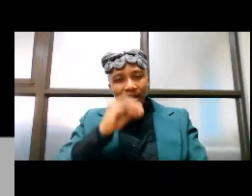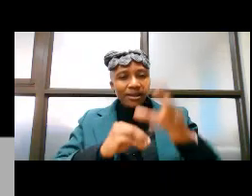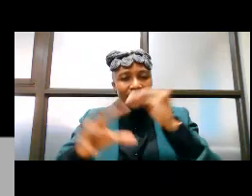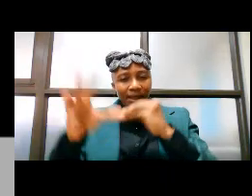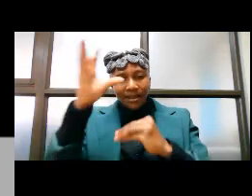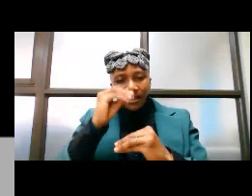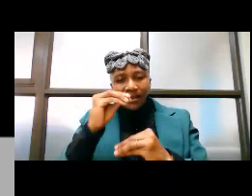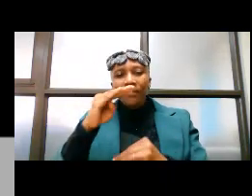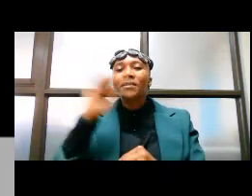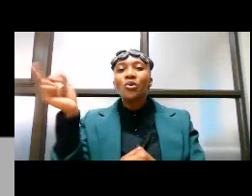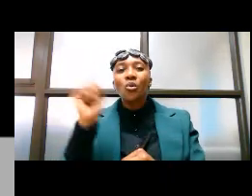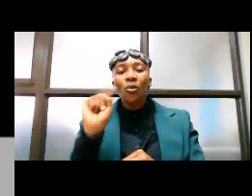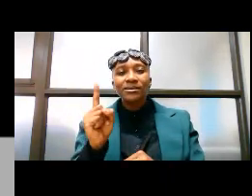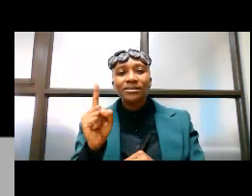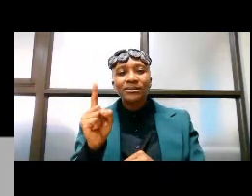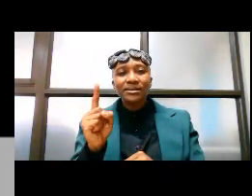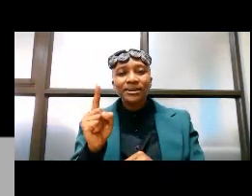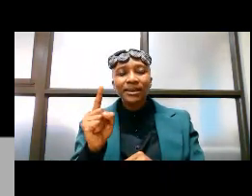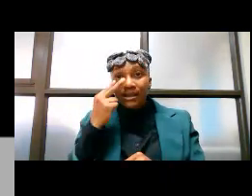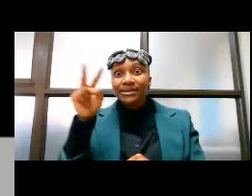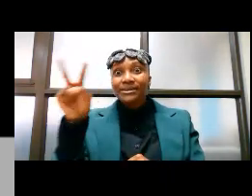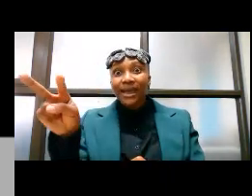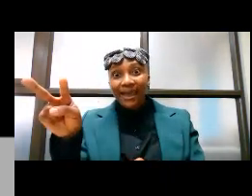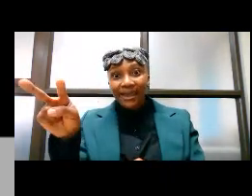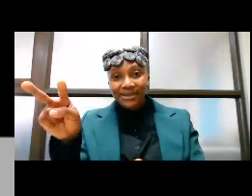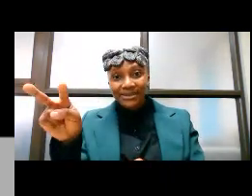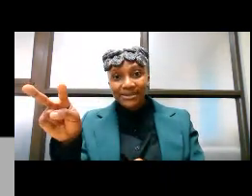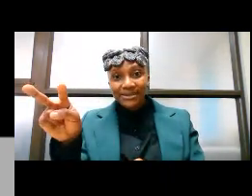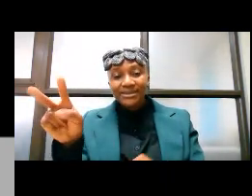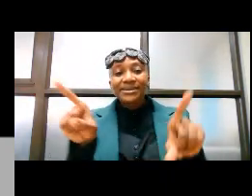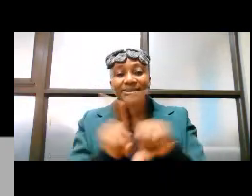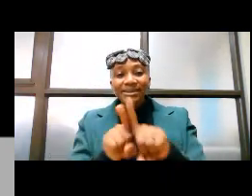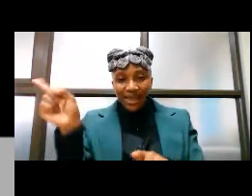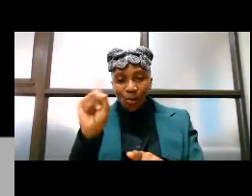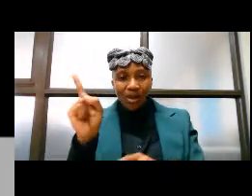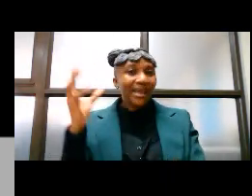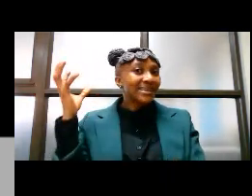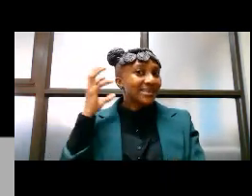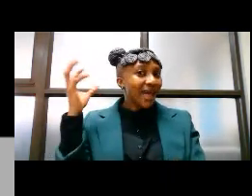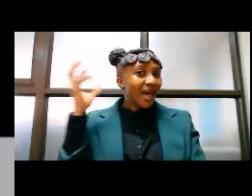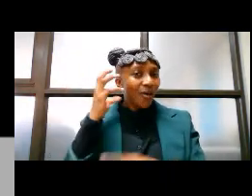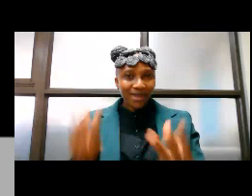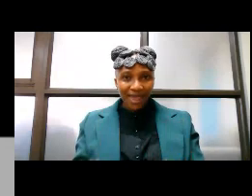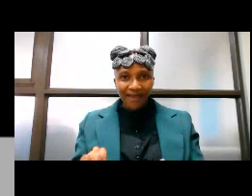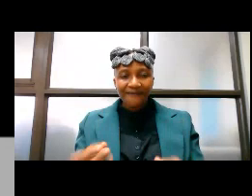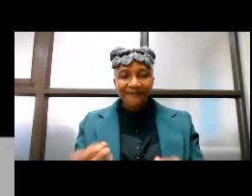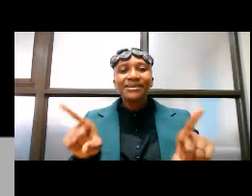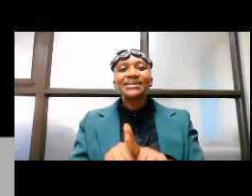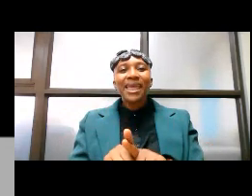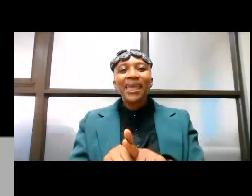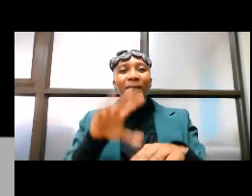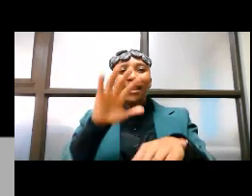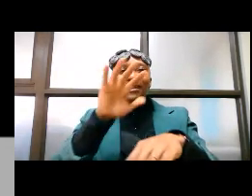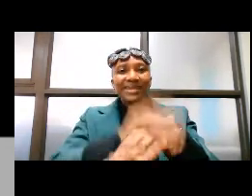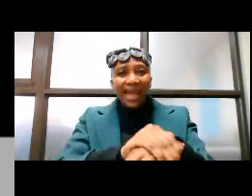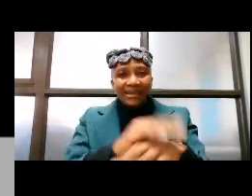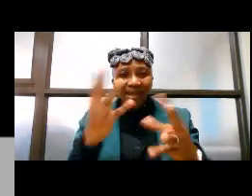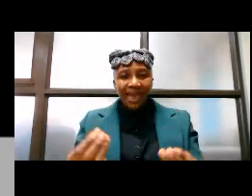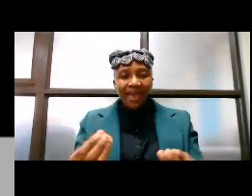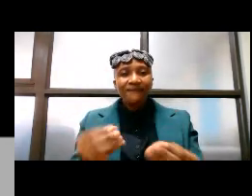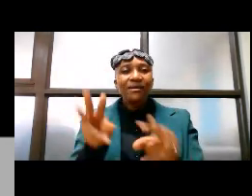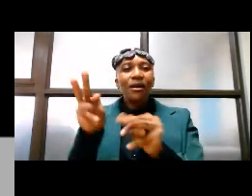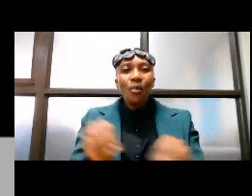sight, but there is sound, there is touch, there is movement.